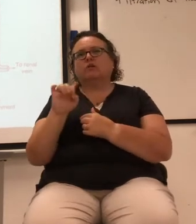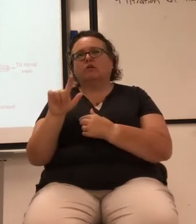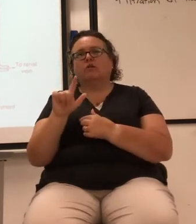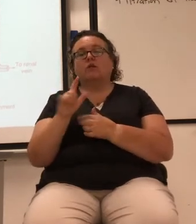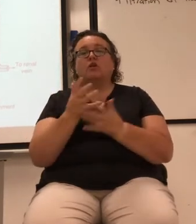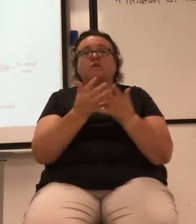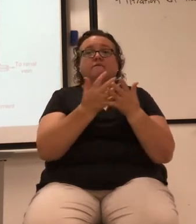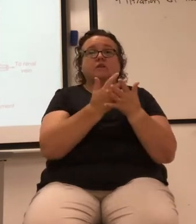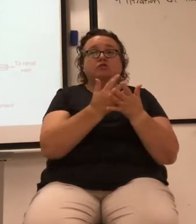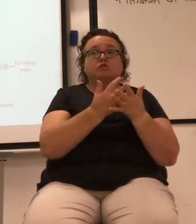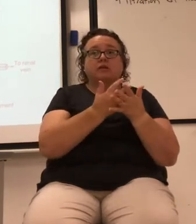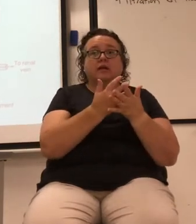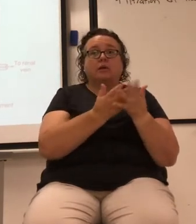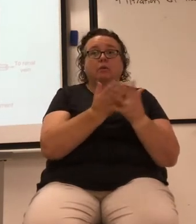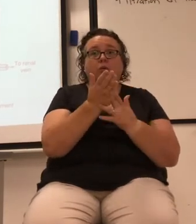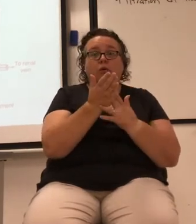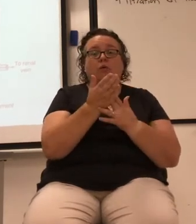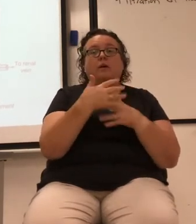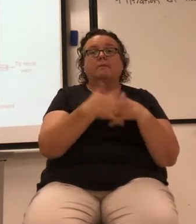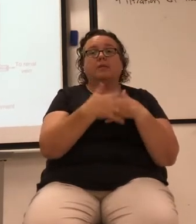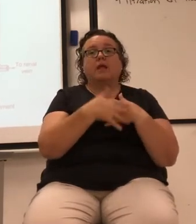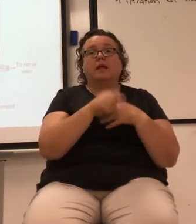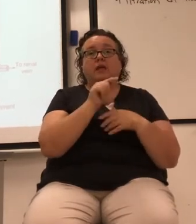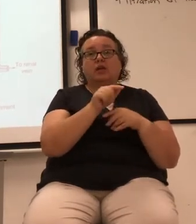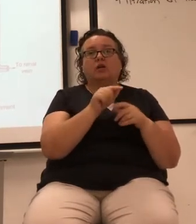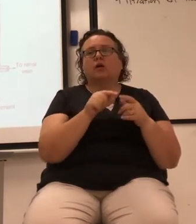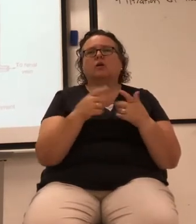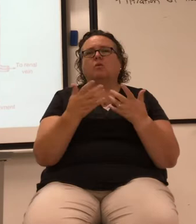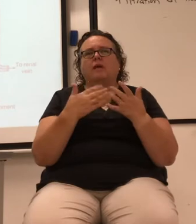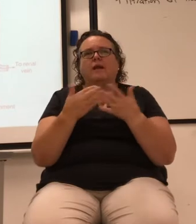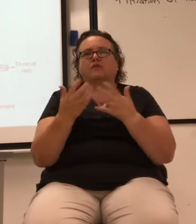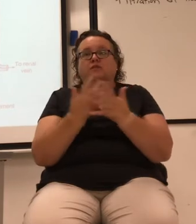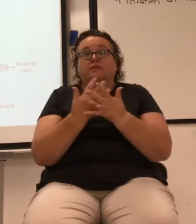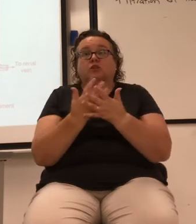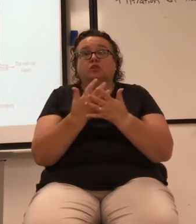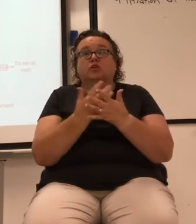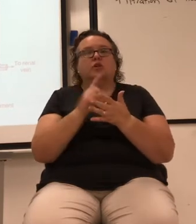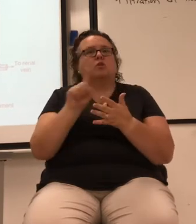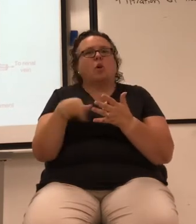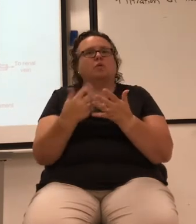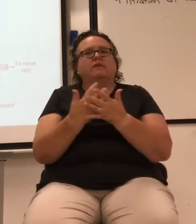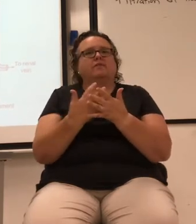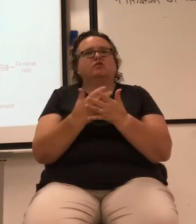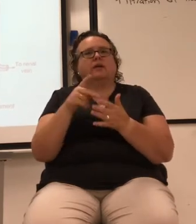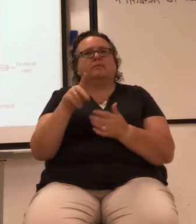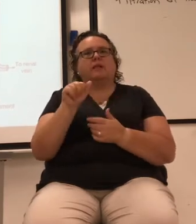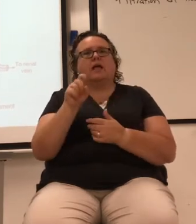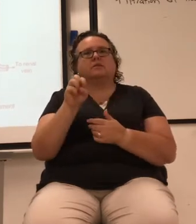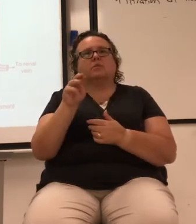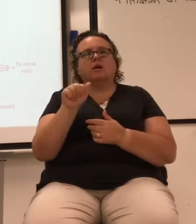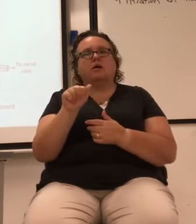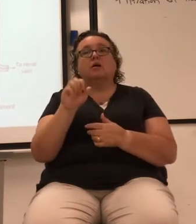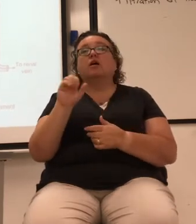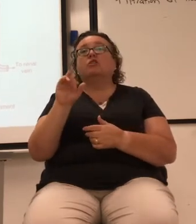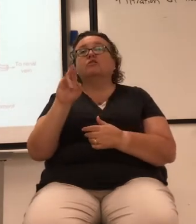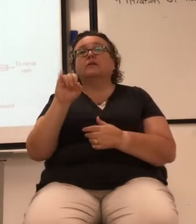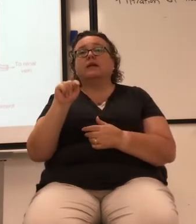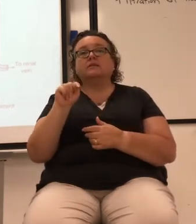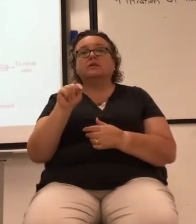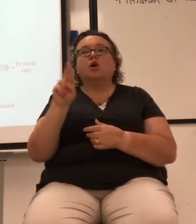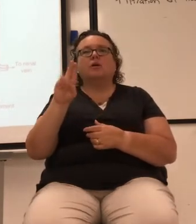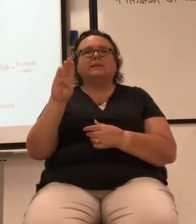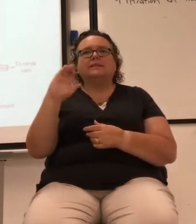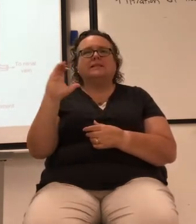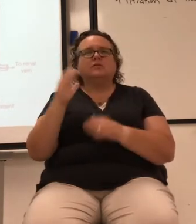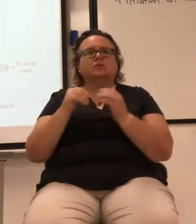it through blood here. Whatever is filtered, you're only filtering the plasma. The crit can't get through, the RBCs are